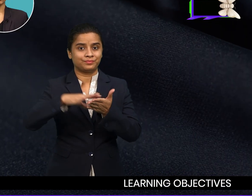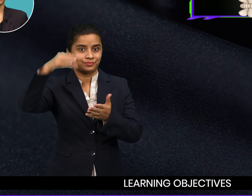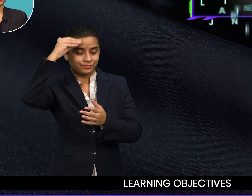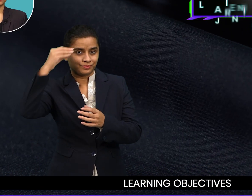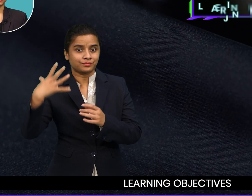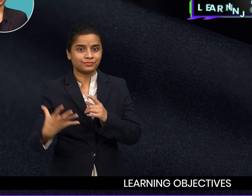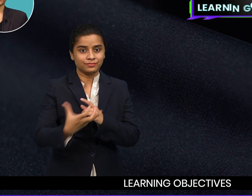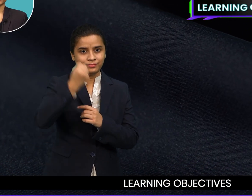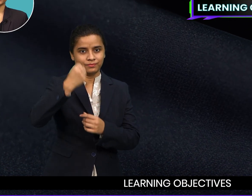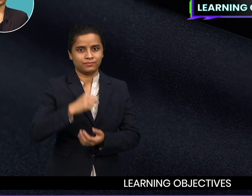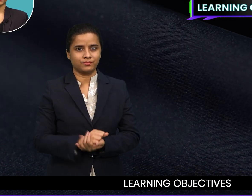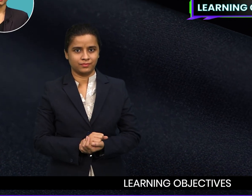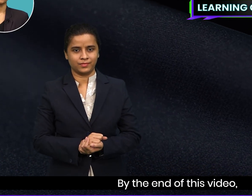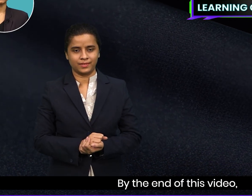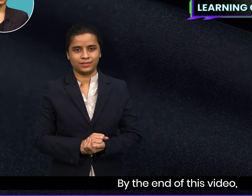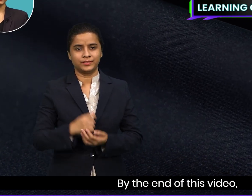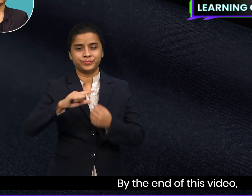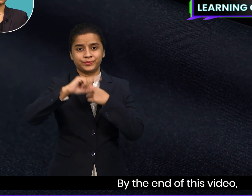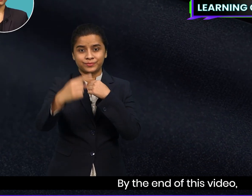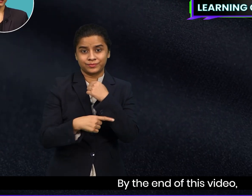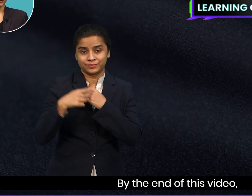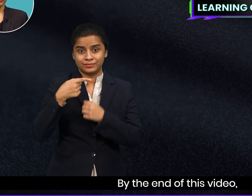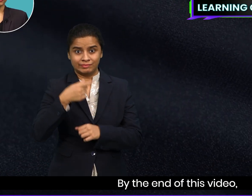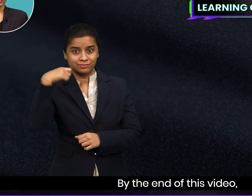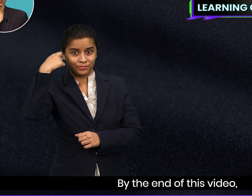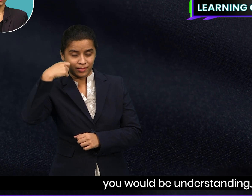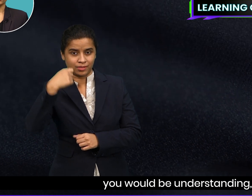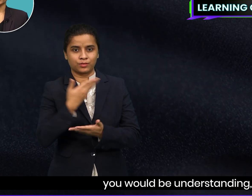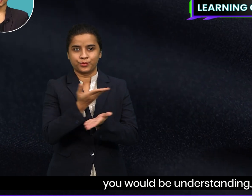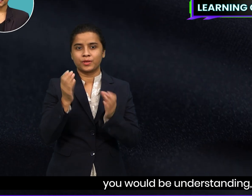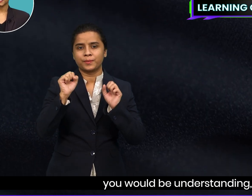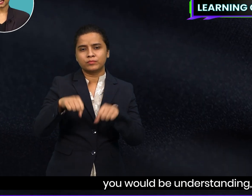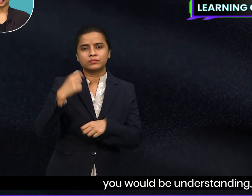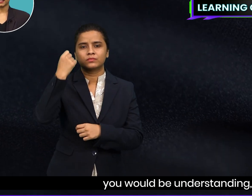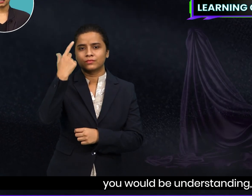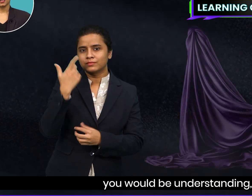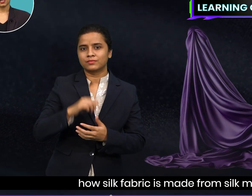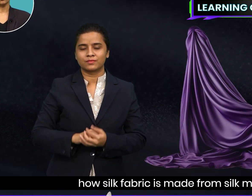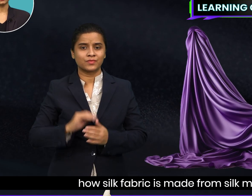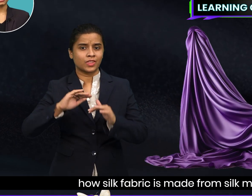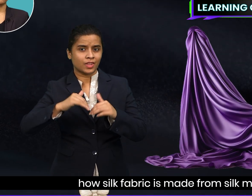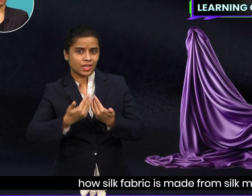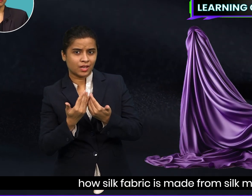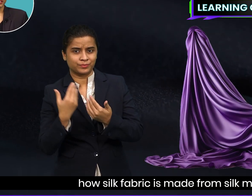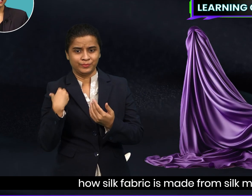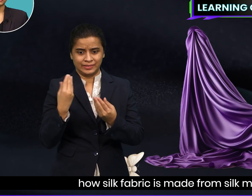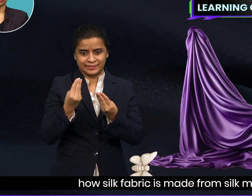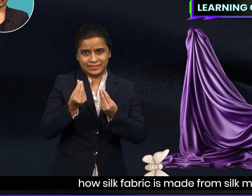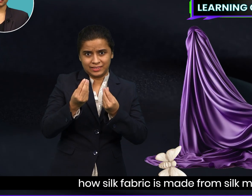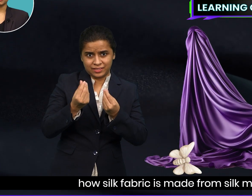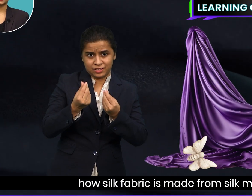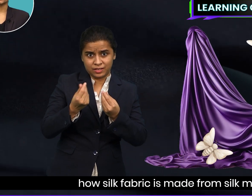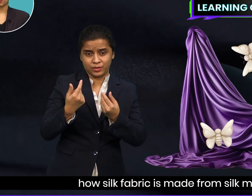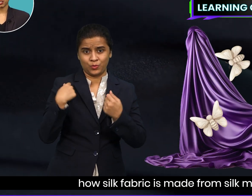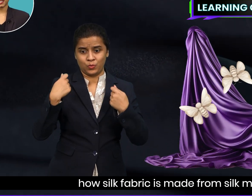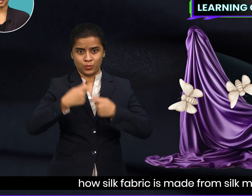Learning objectives. By the end of this video, you would be understanding how silk fabric is made